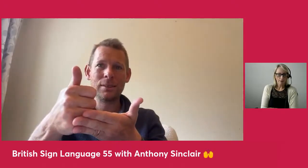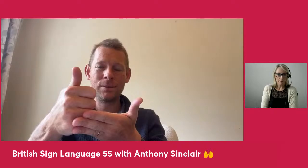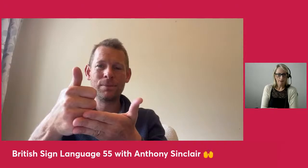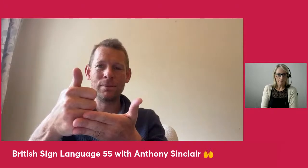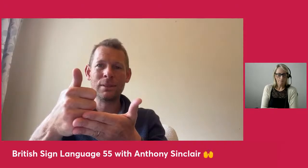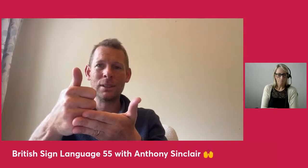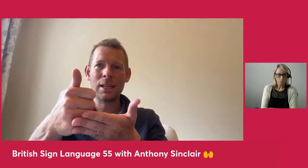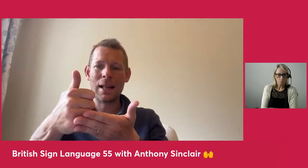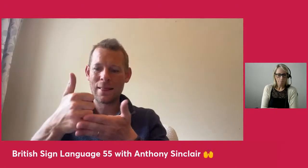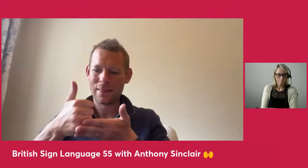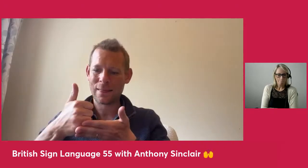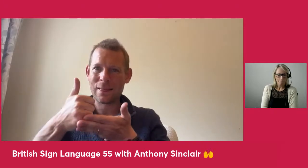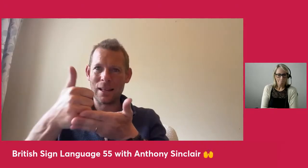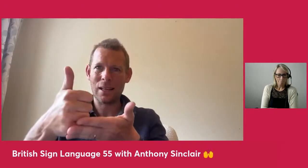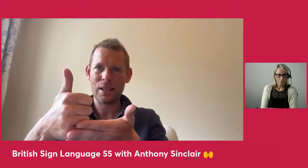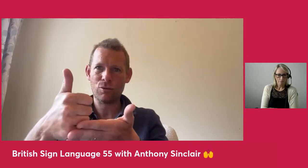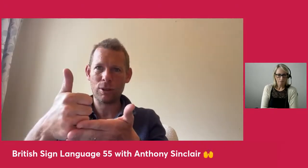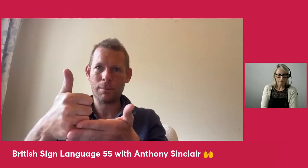therapy,